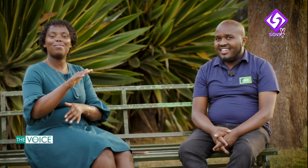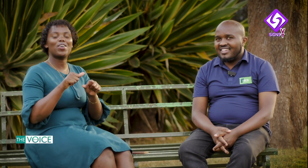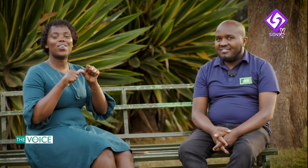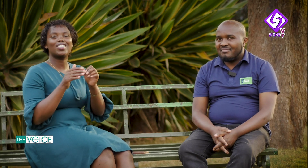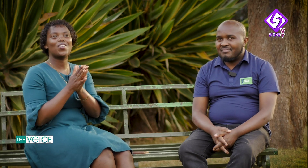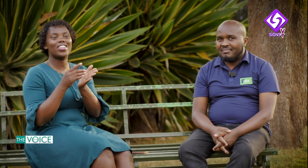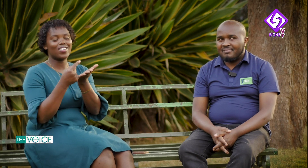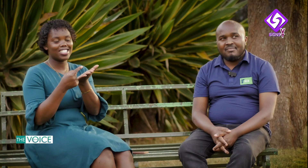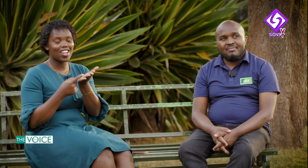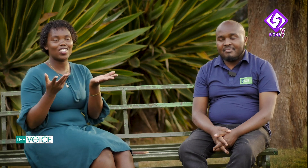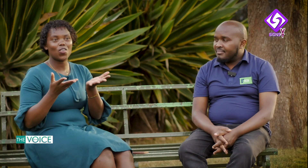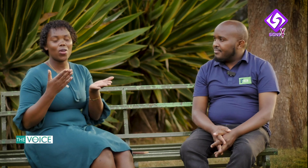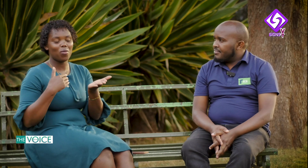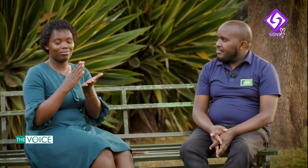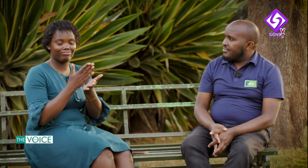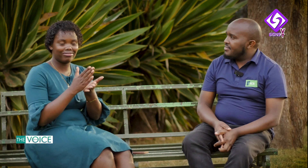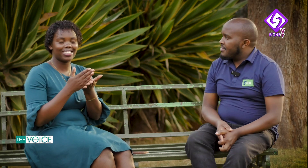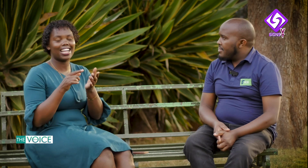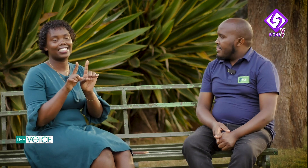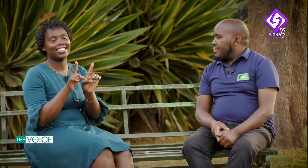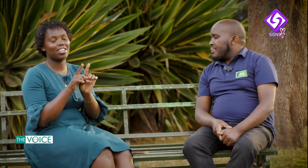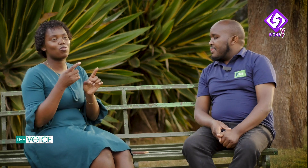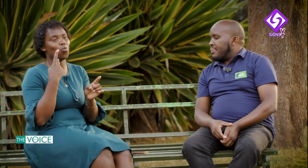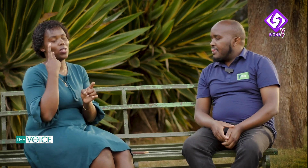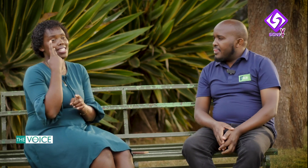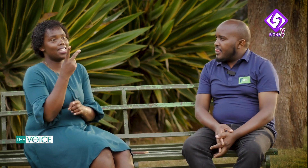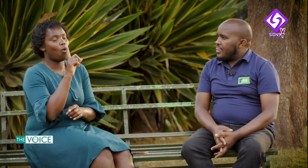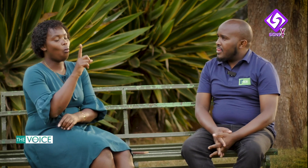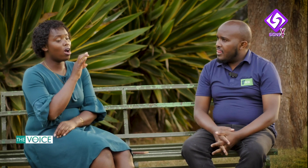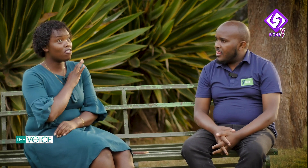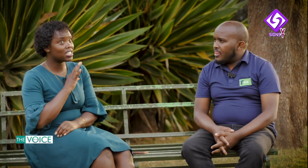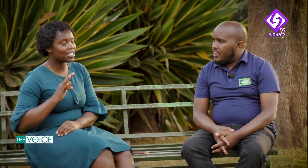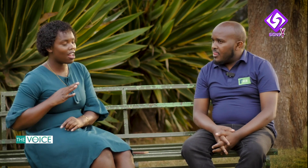Welcome back as we continue with this interesting conversation